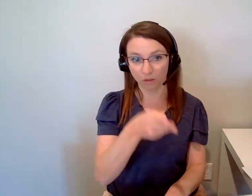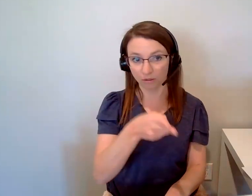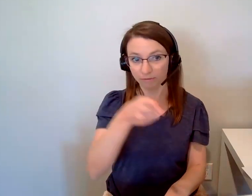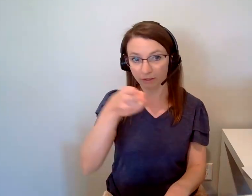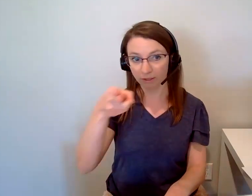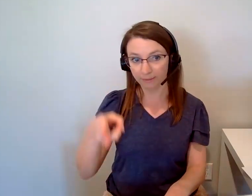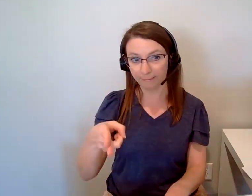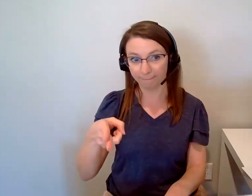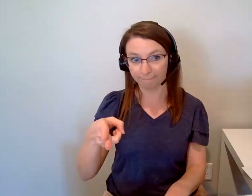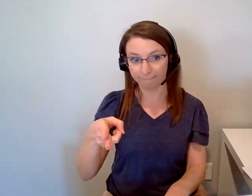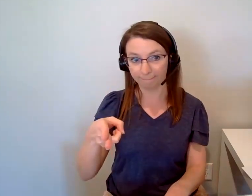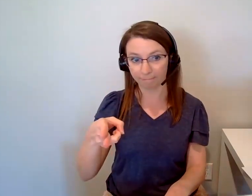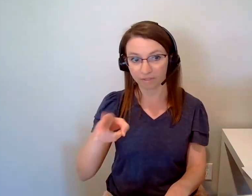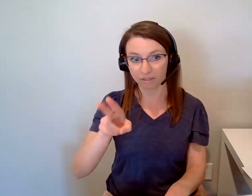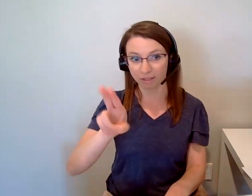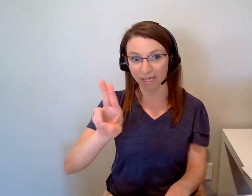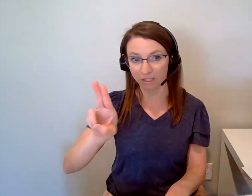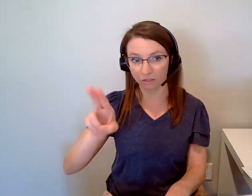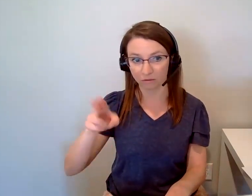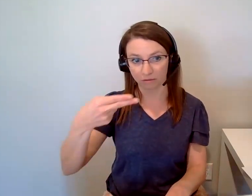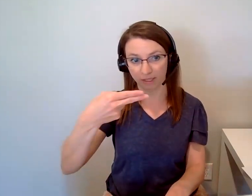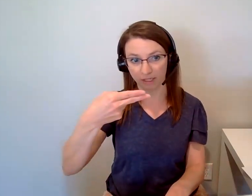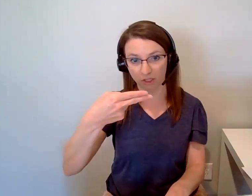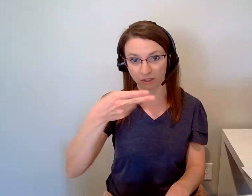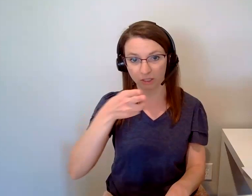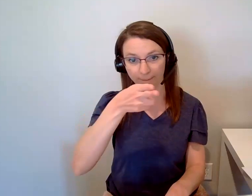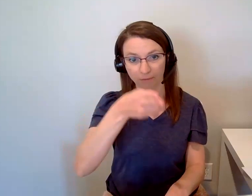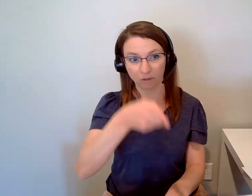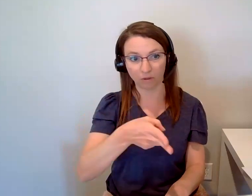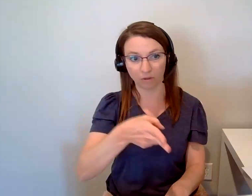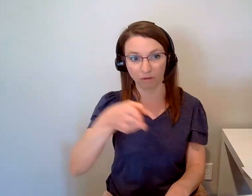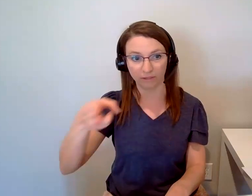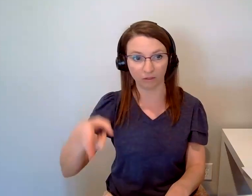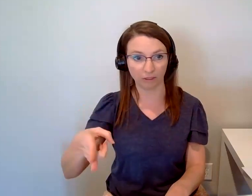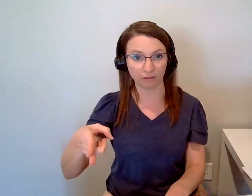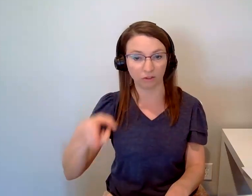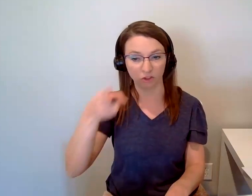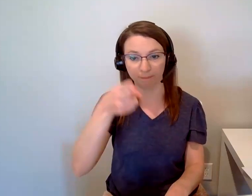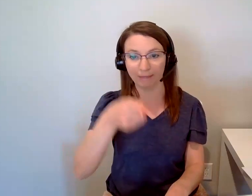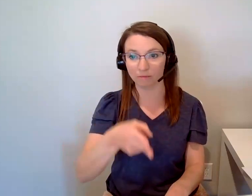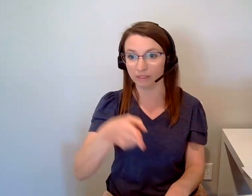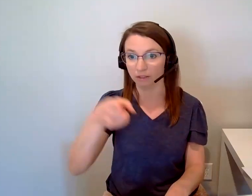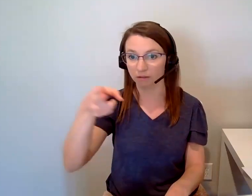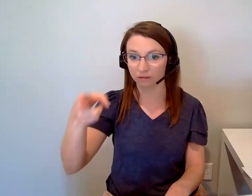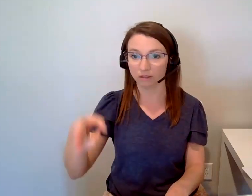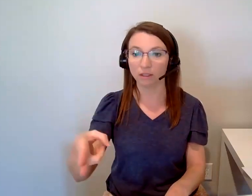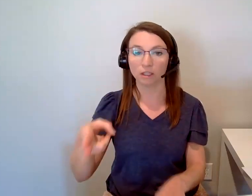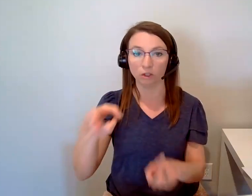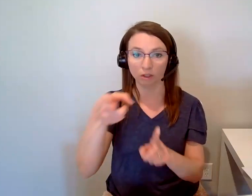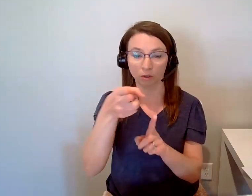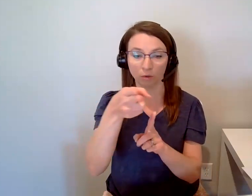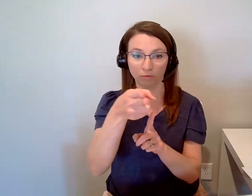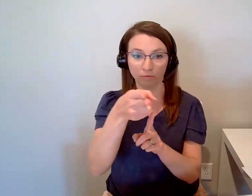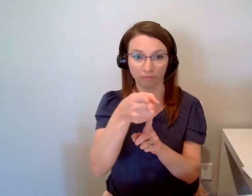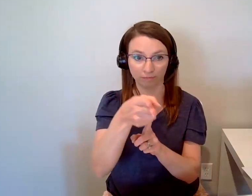Hard of hearing, an H handshake, hard of hearing. So you're just bouncing and you're going to go